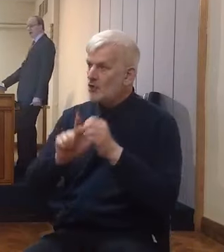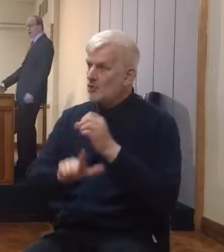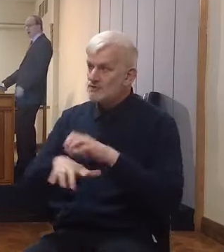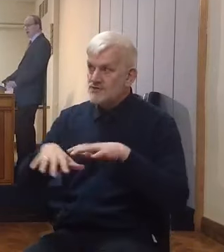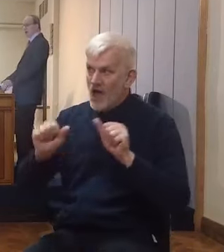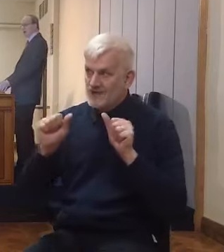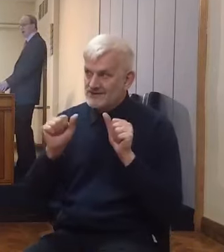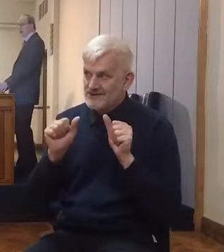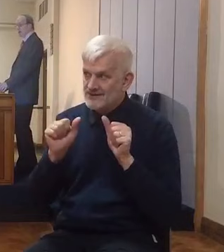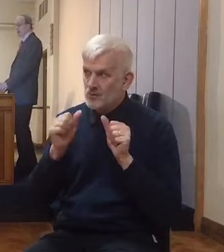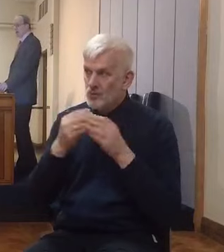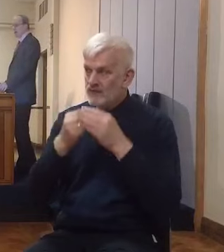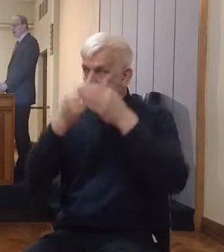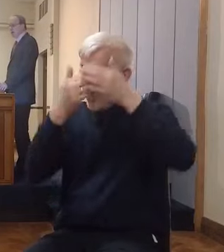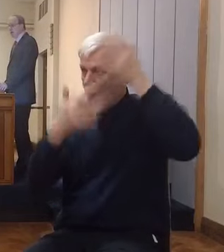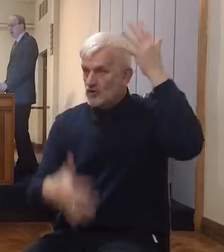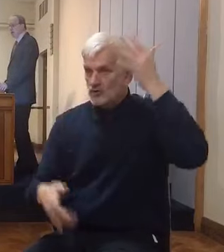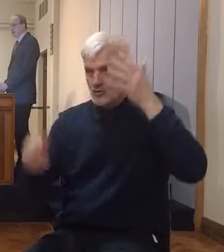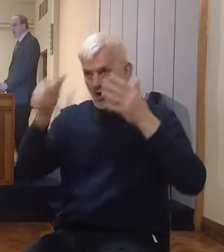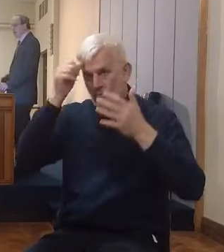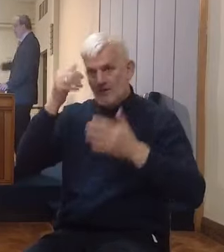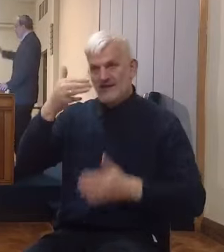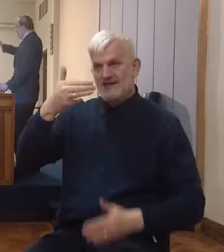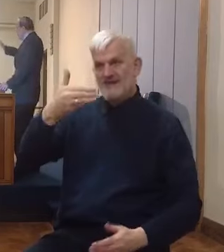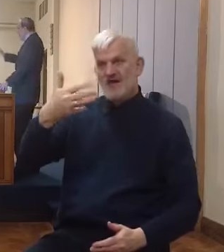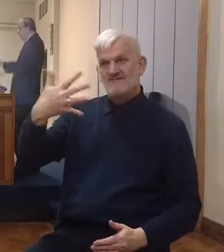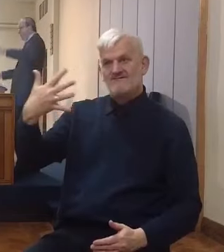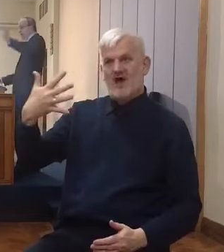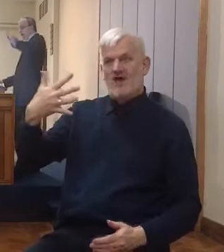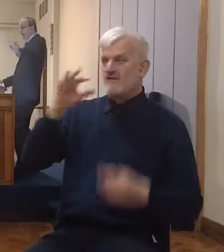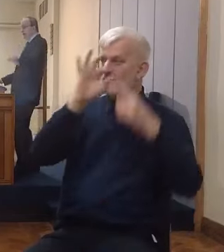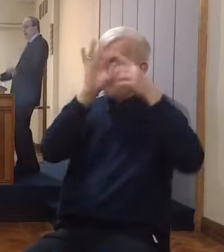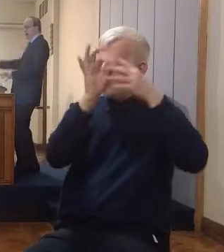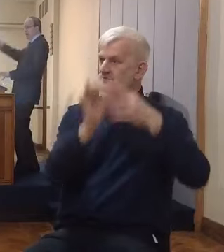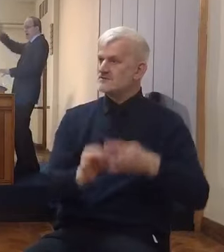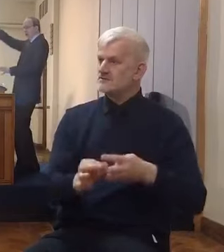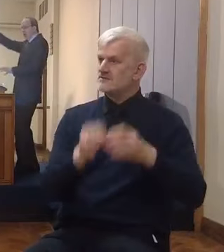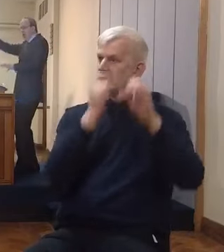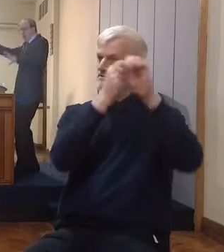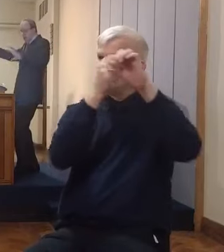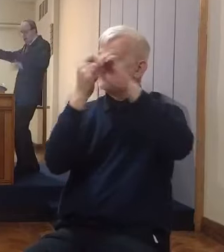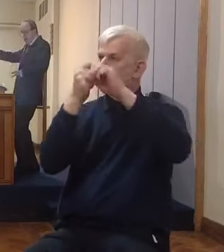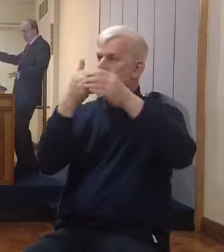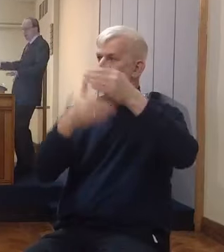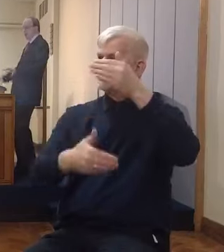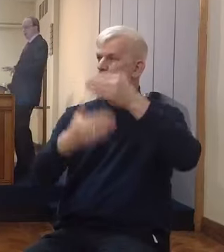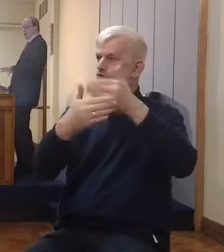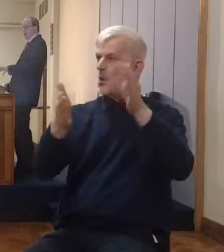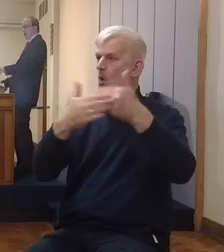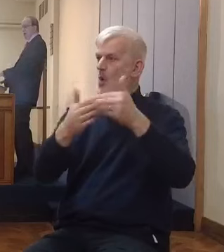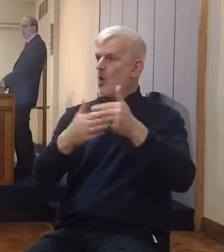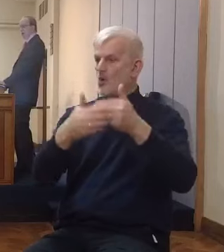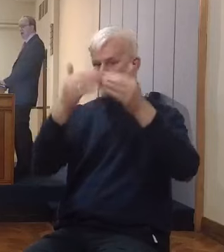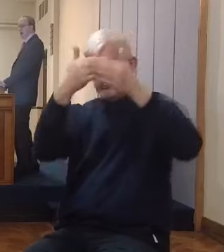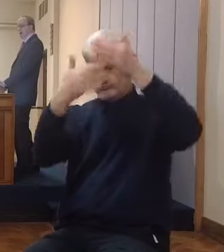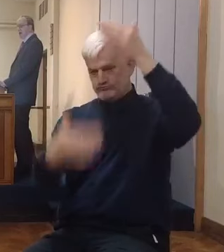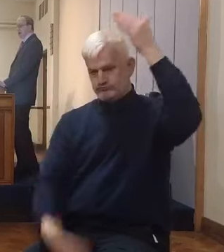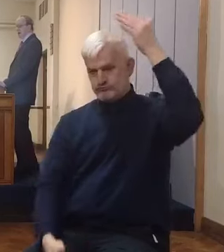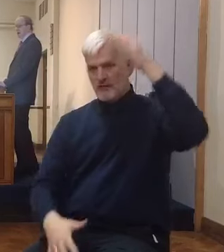nailed to the door of the castle church at Wittenberg, dart hither and thither, a light on this and that and something